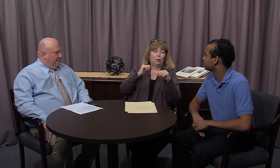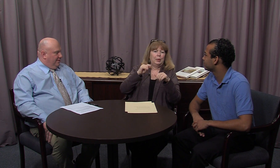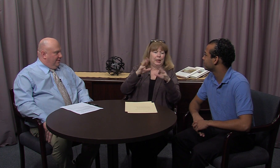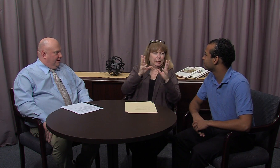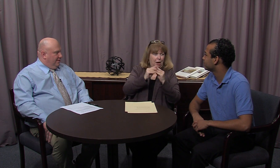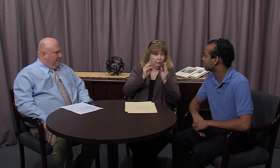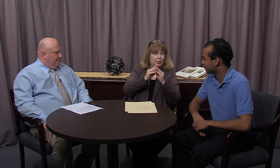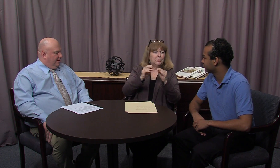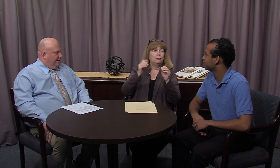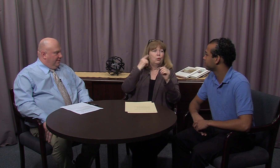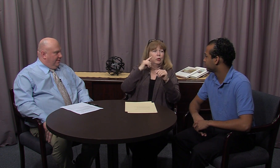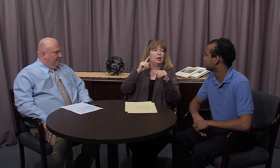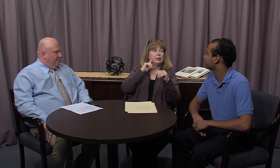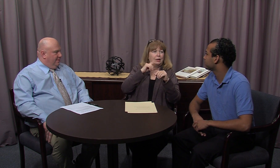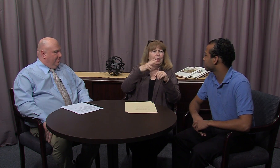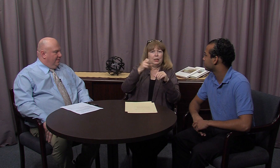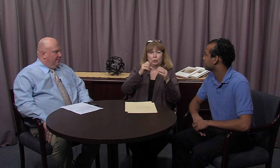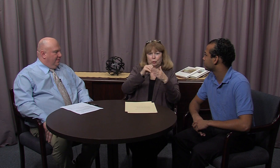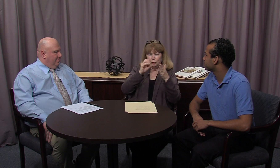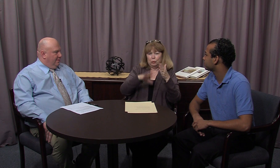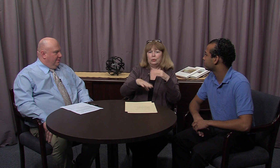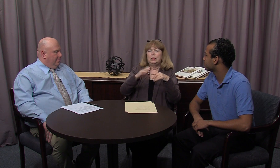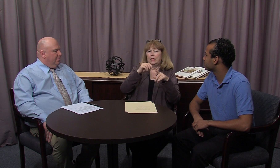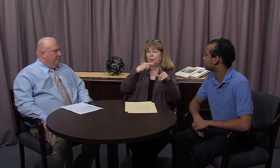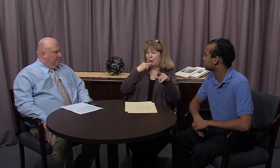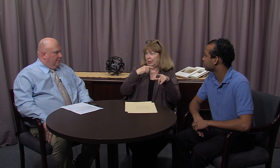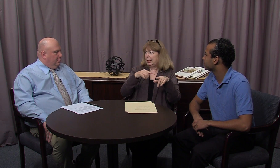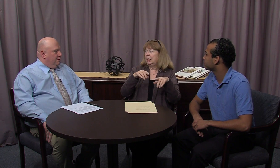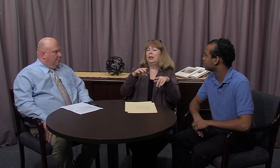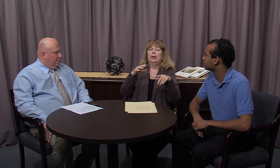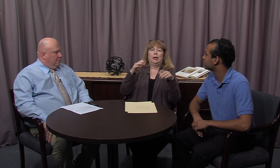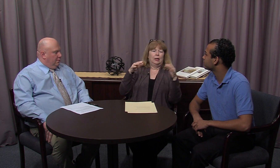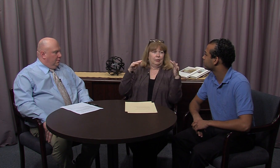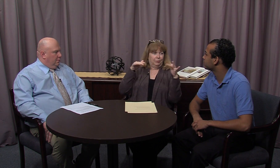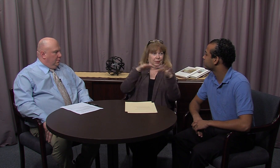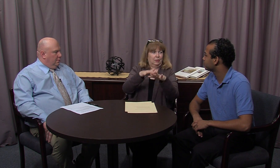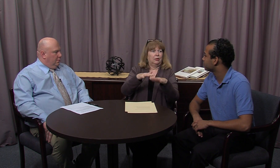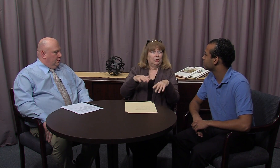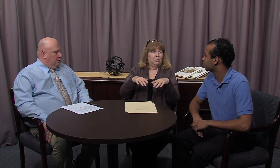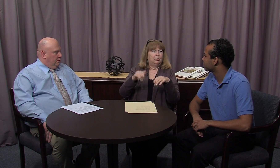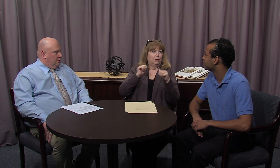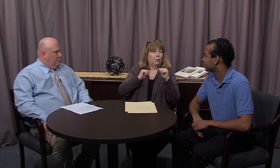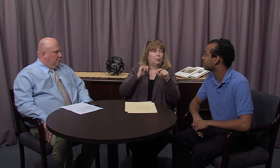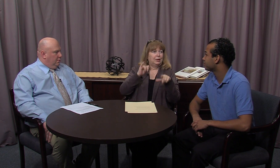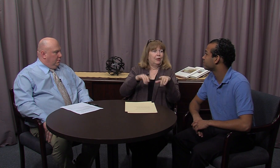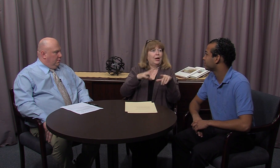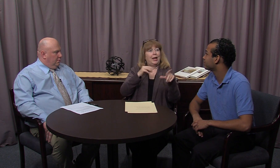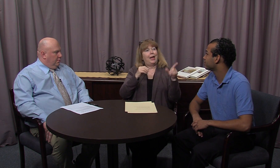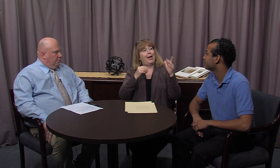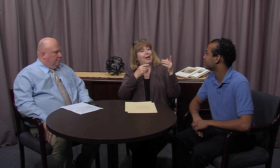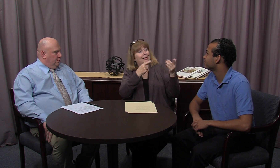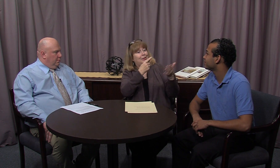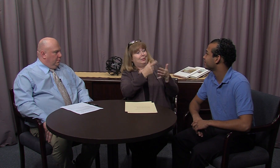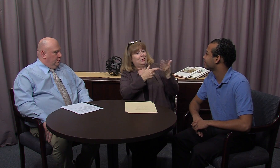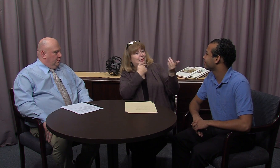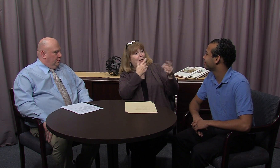performing at a conference for deaf high school students and the public. They're going to be performing there. And you want to talk